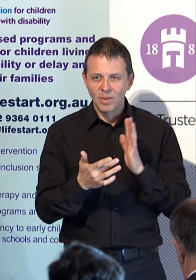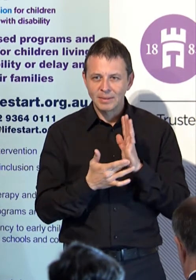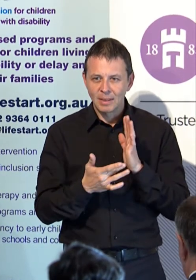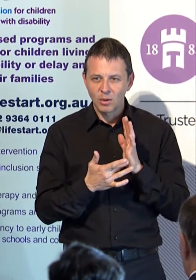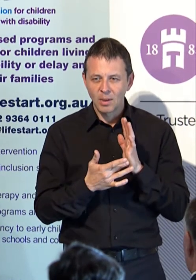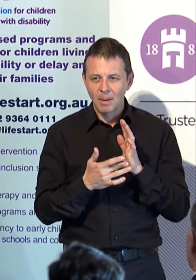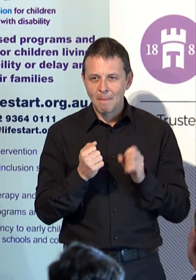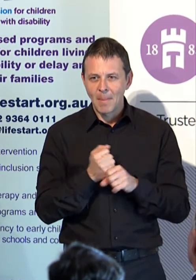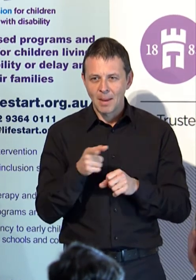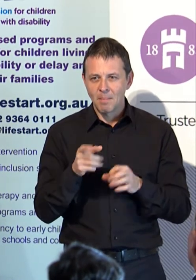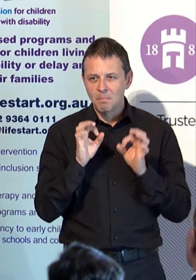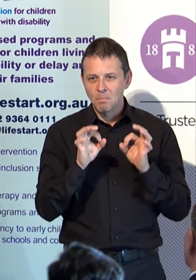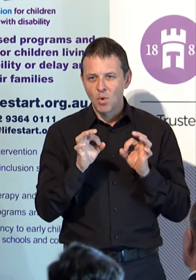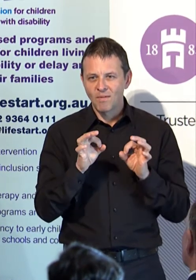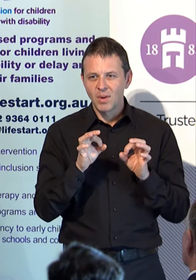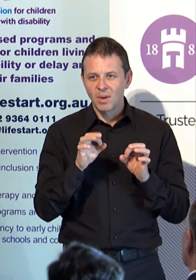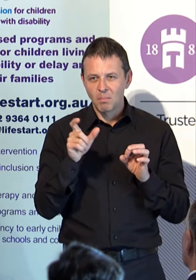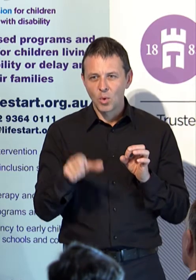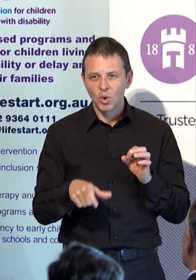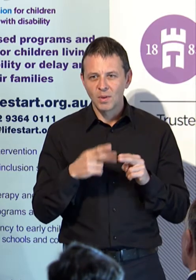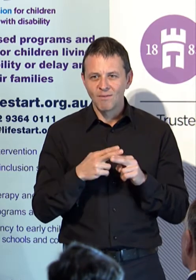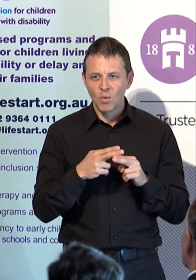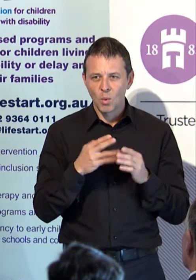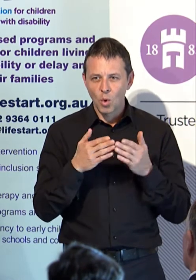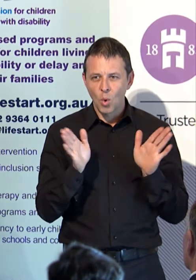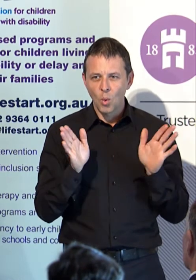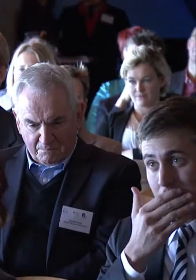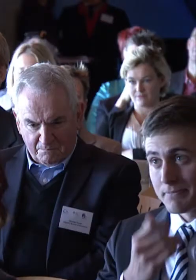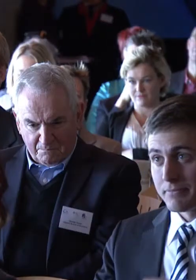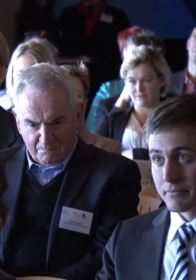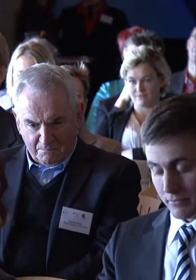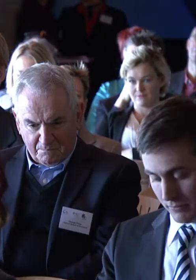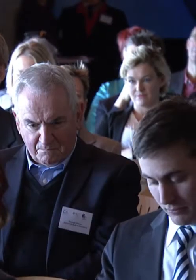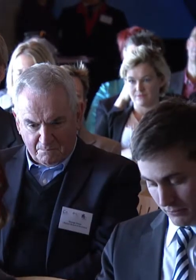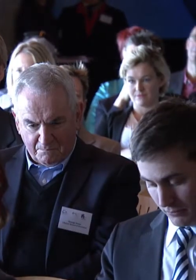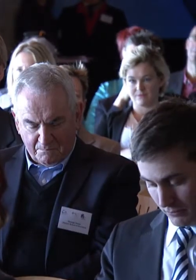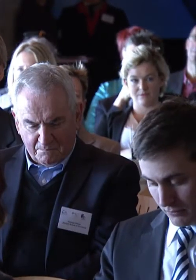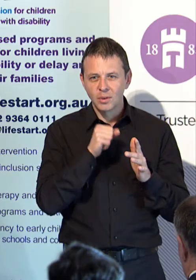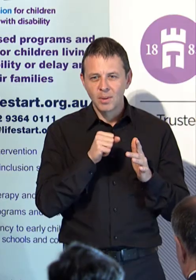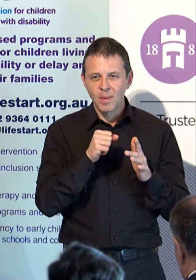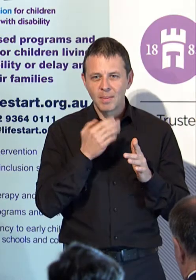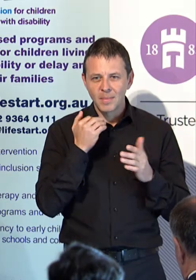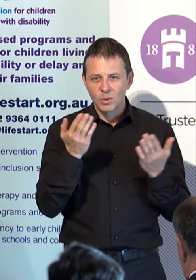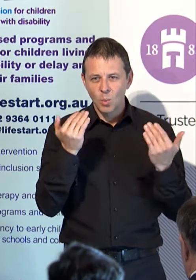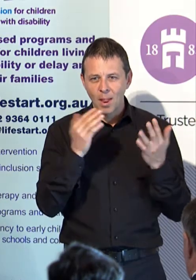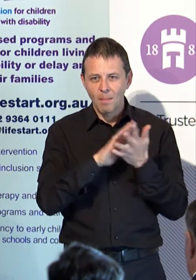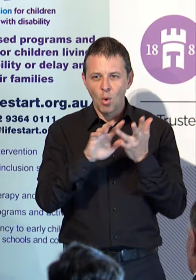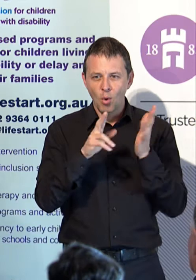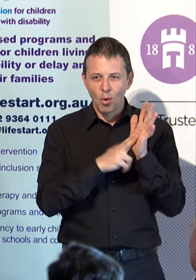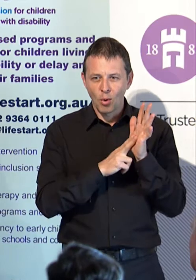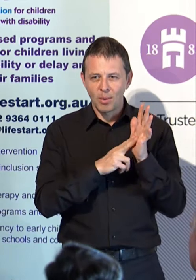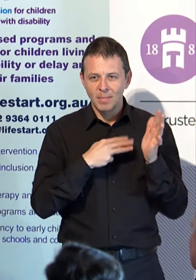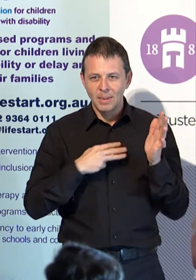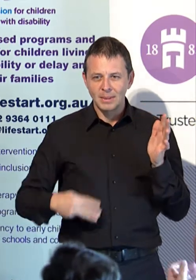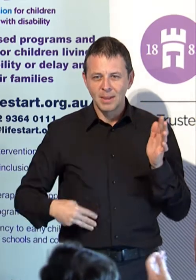ideal person to officially launch OI. Ladies and gentlemen, let's welcome the Honourable Minister, Malcolm Turnbull